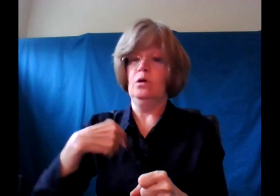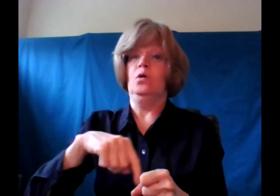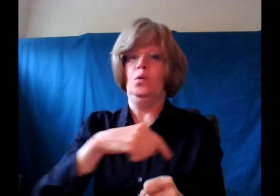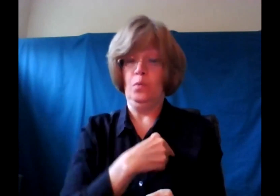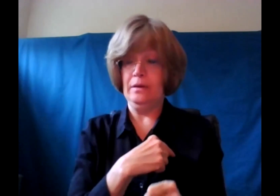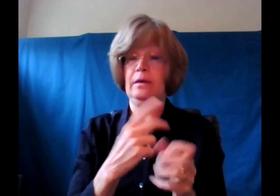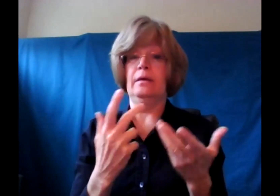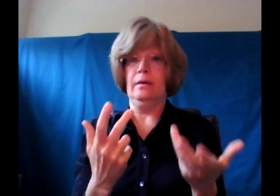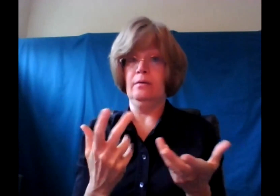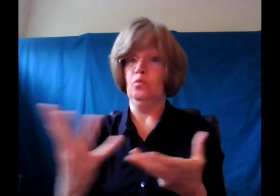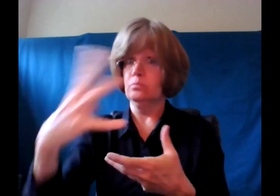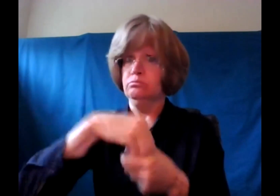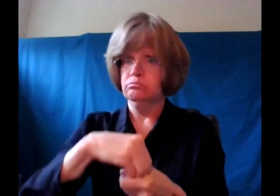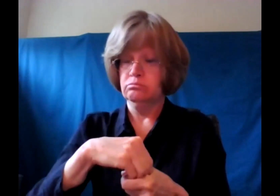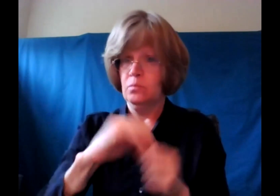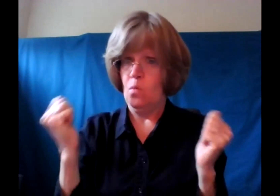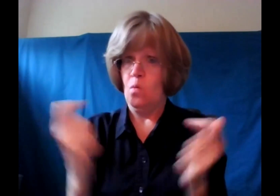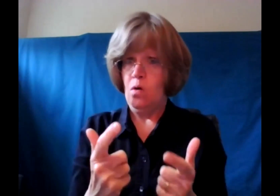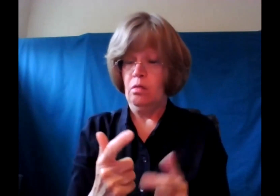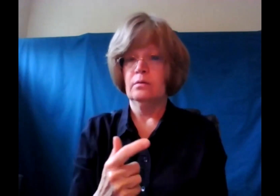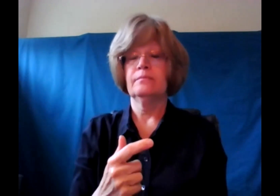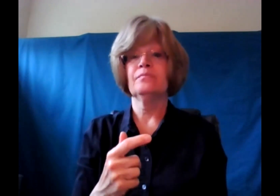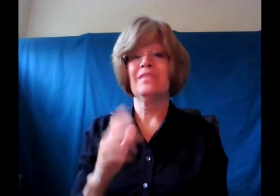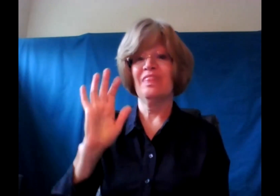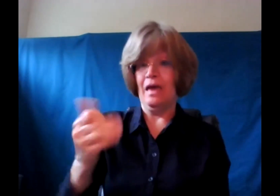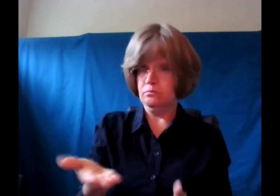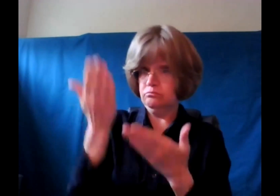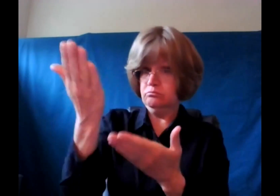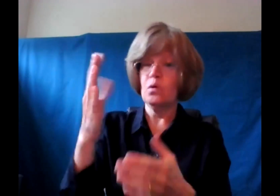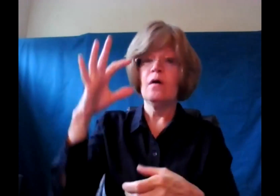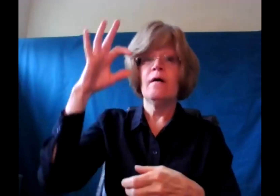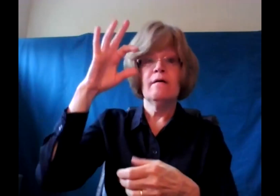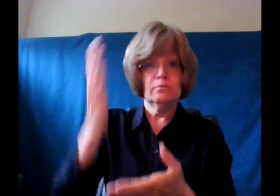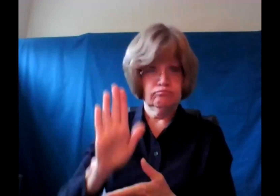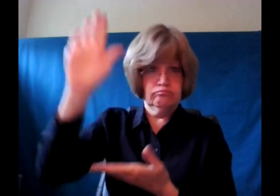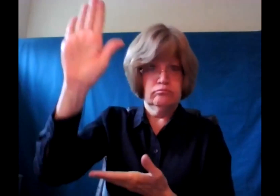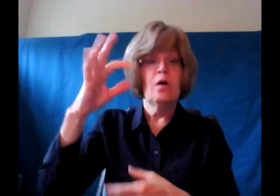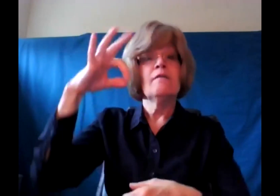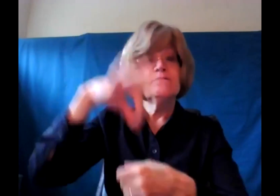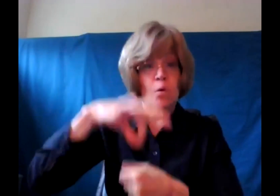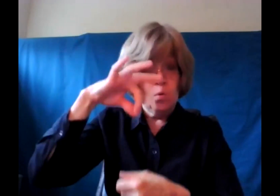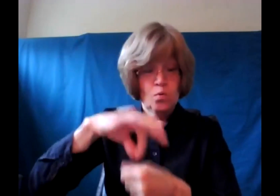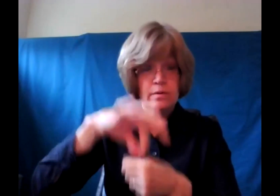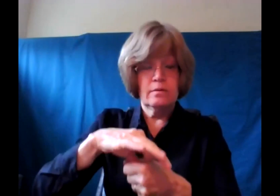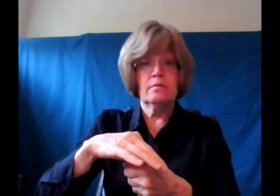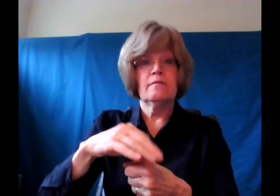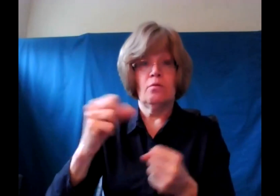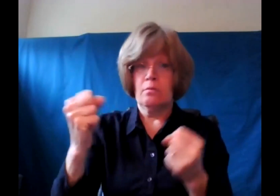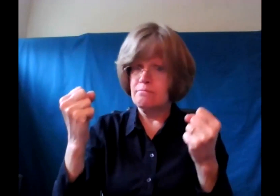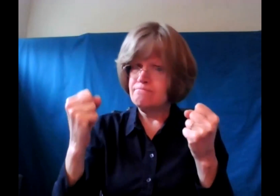were. It was voted on with such an overwhelming affirmation.